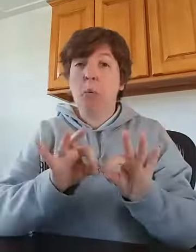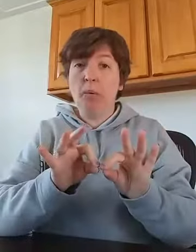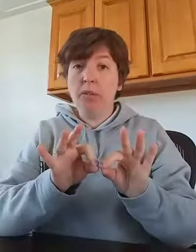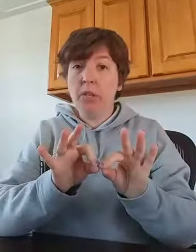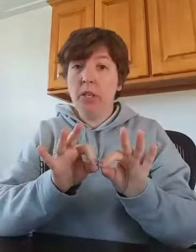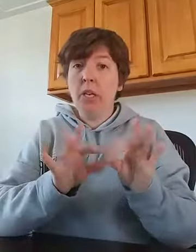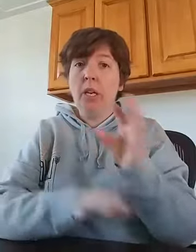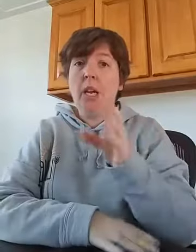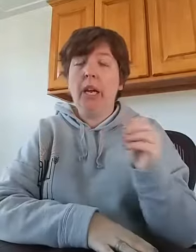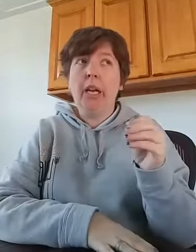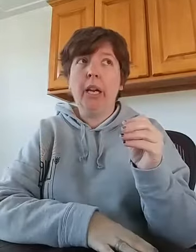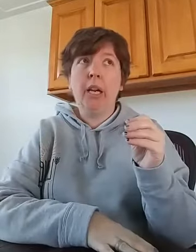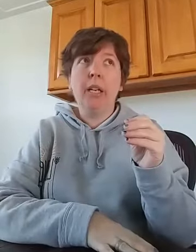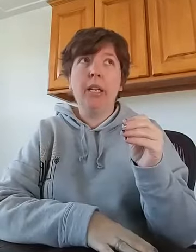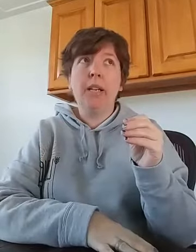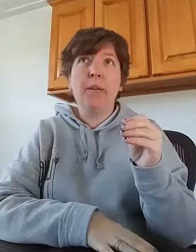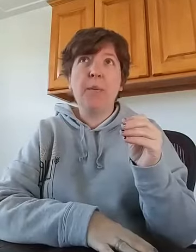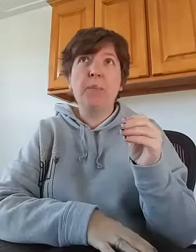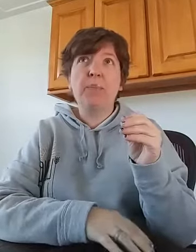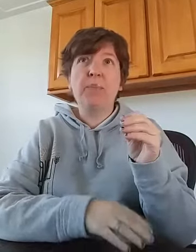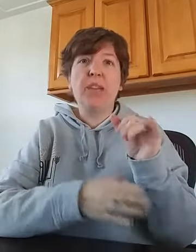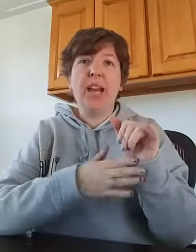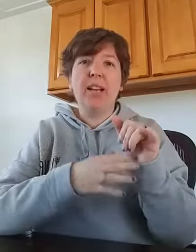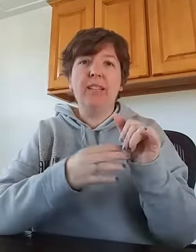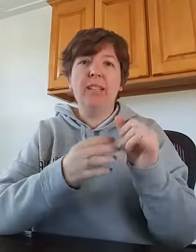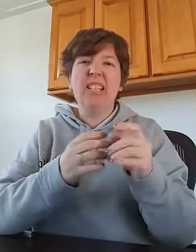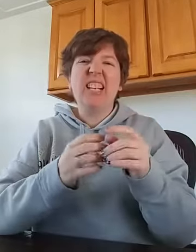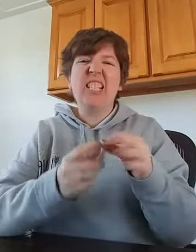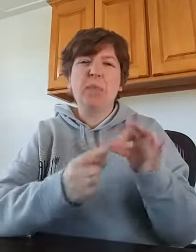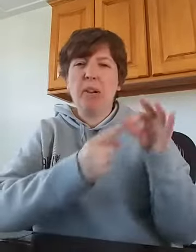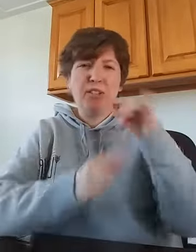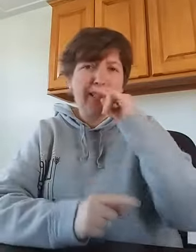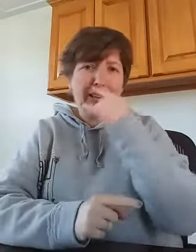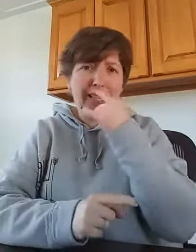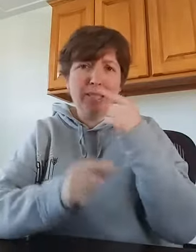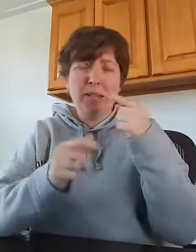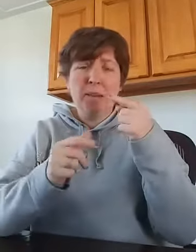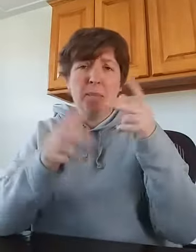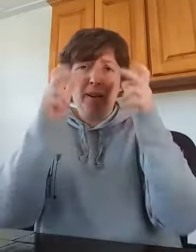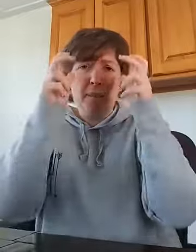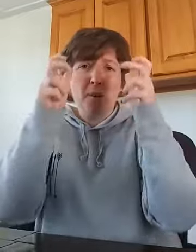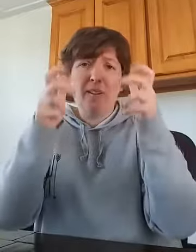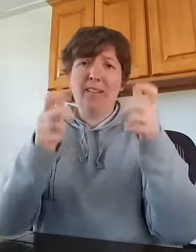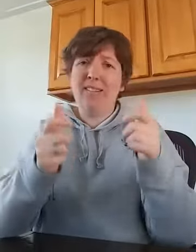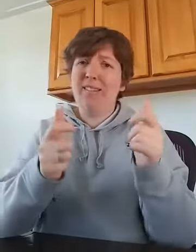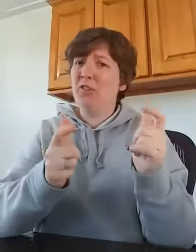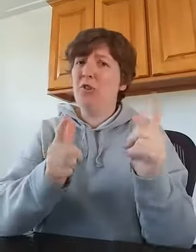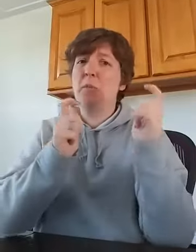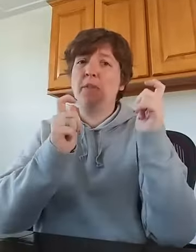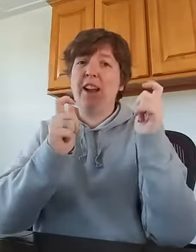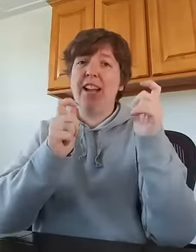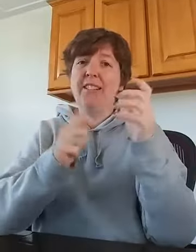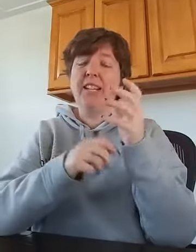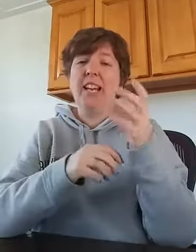important and that especially kids pick up on it super fast,